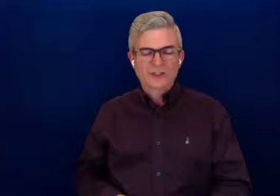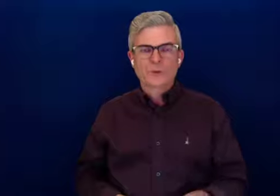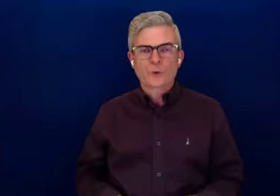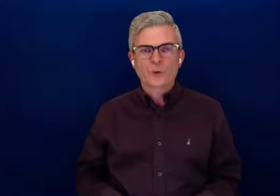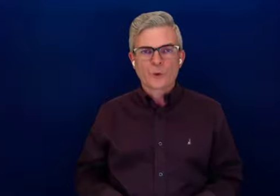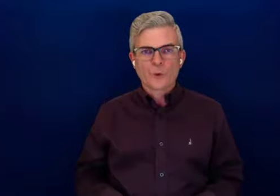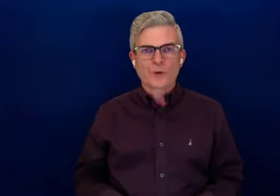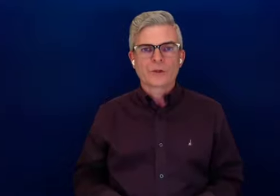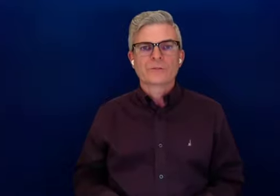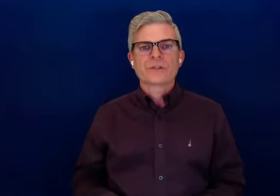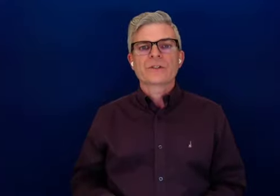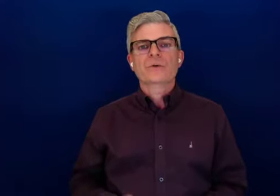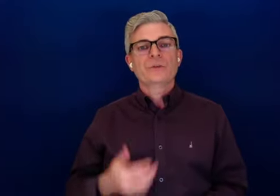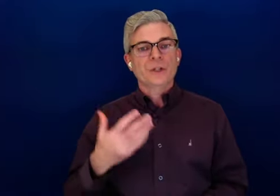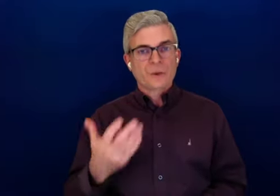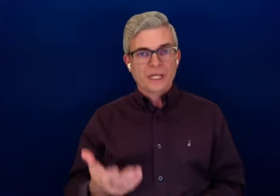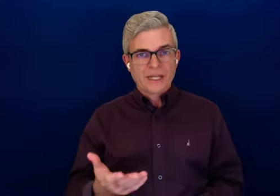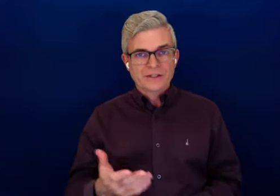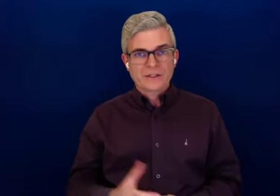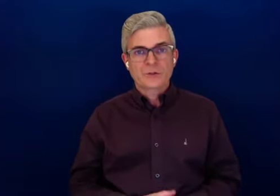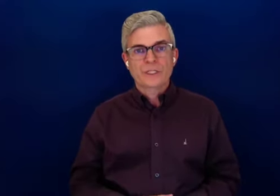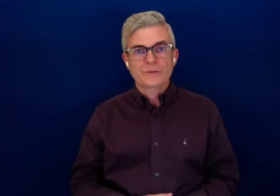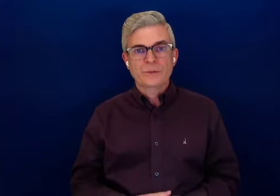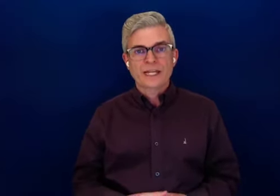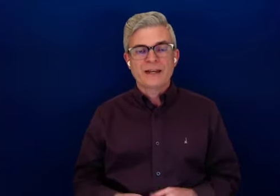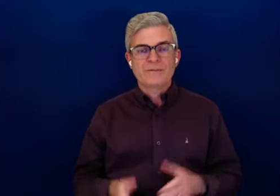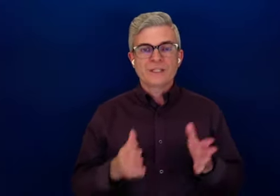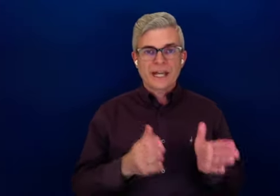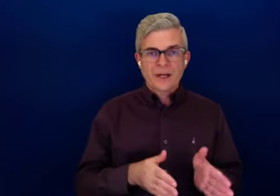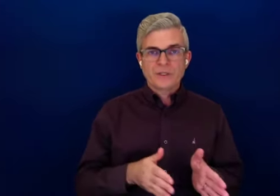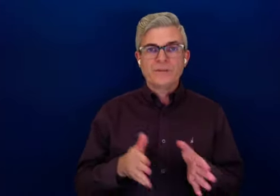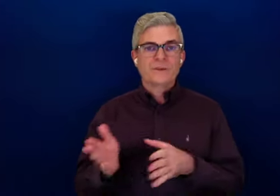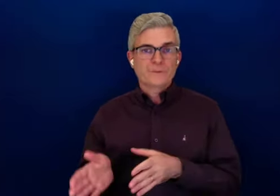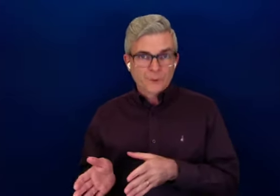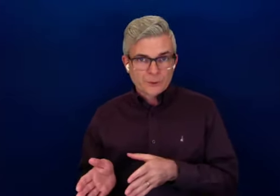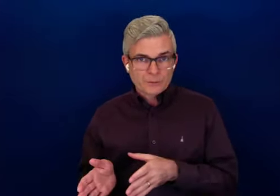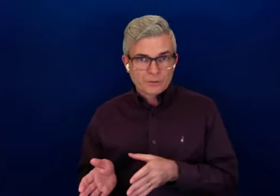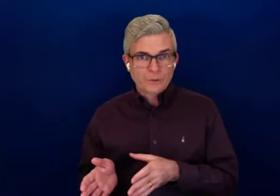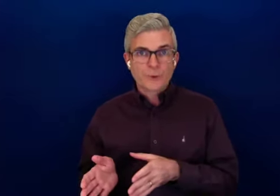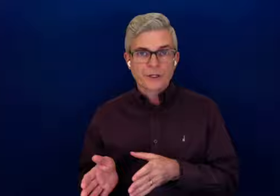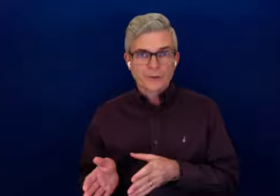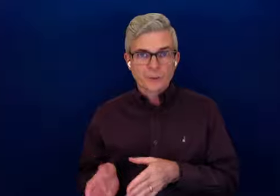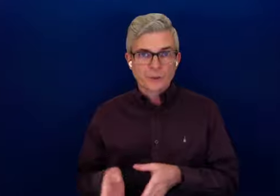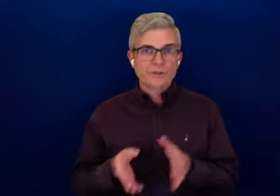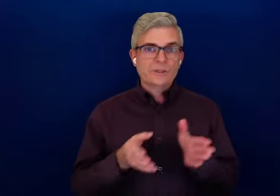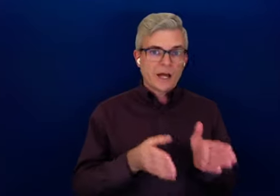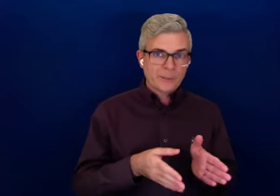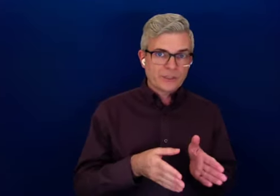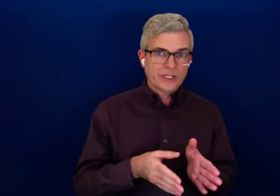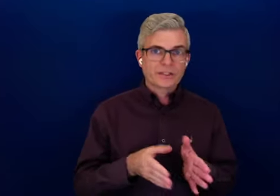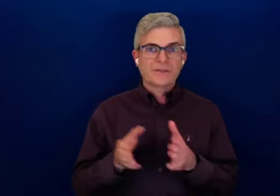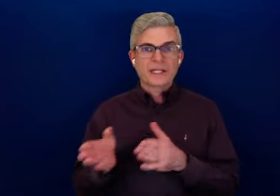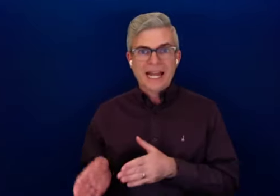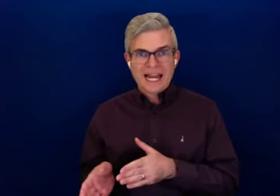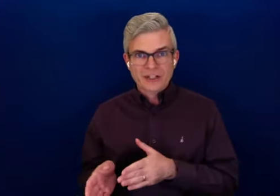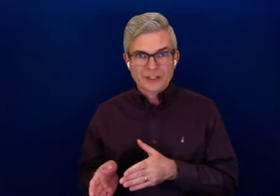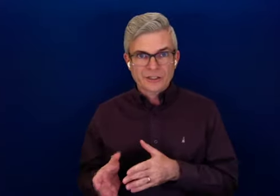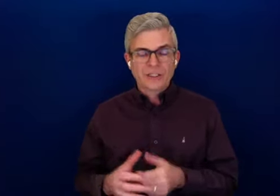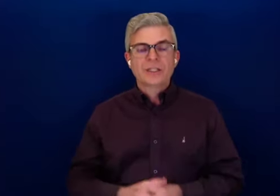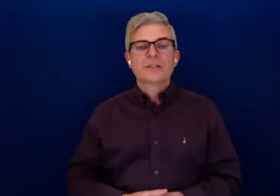action word order. So, in ASL we have the noun and then the verb, or in other words, object and then action.